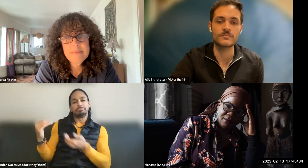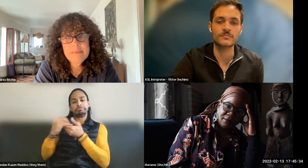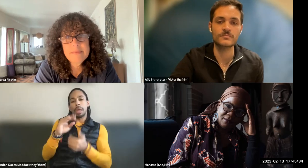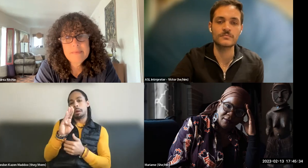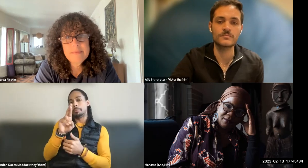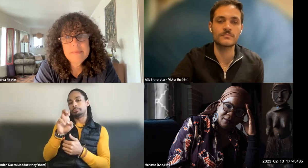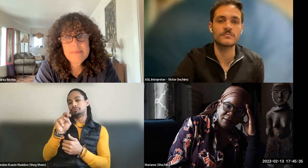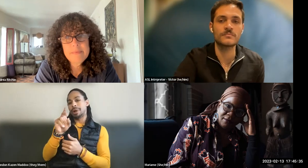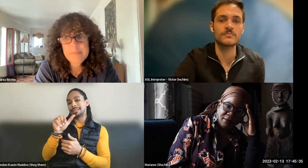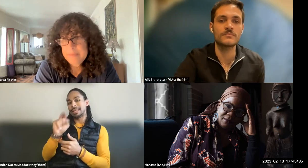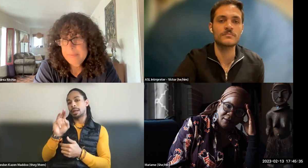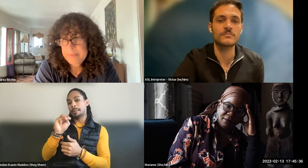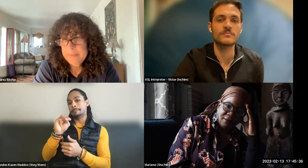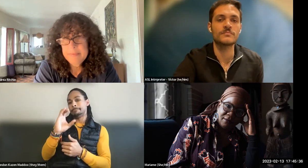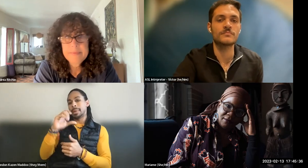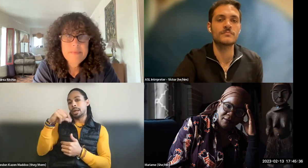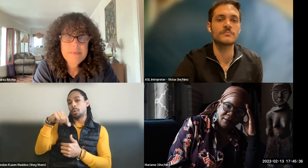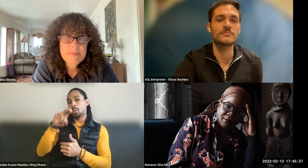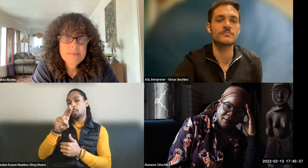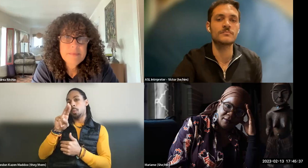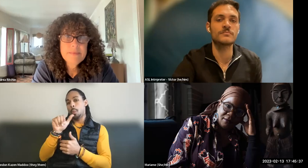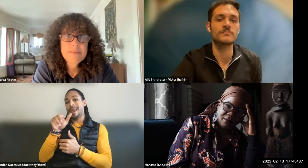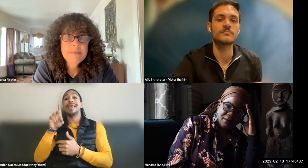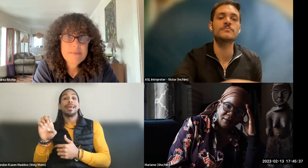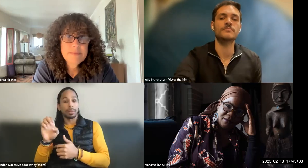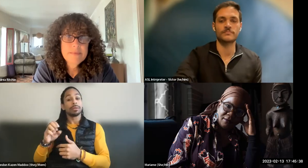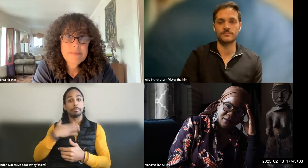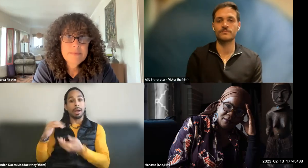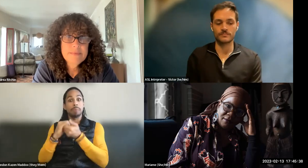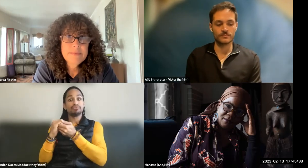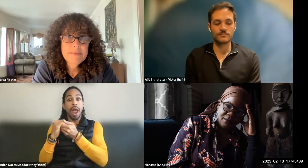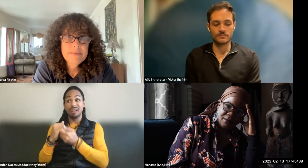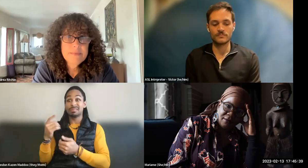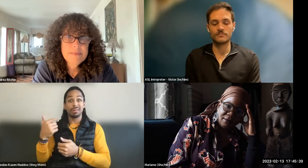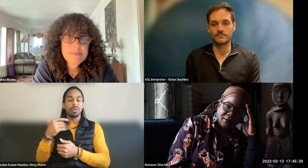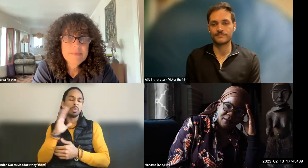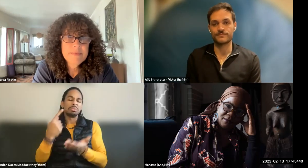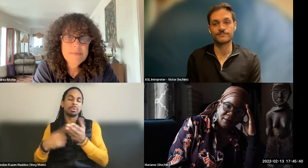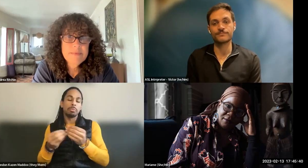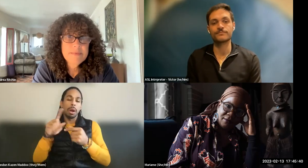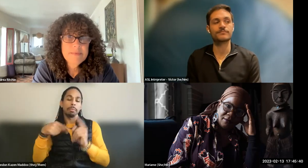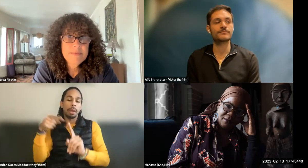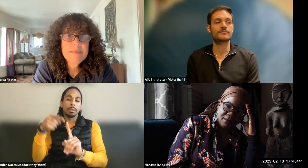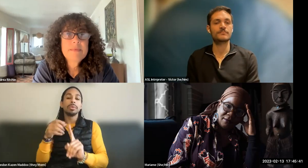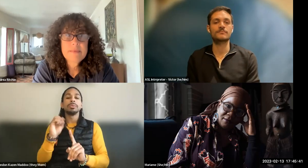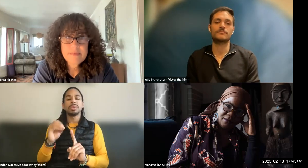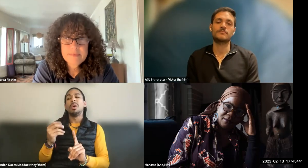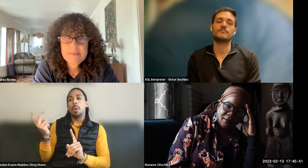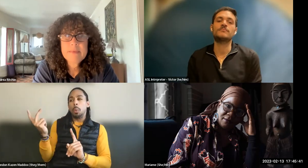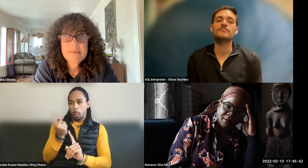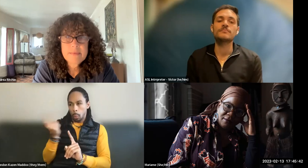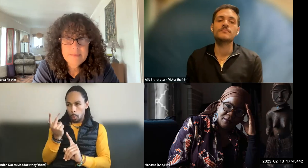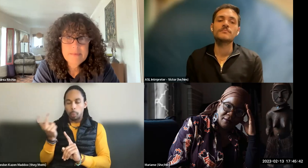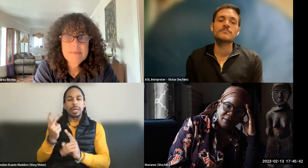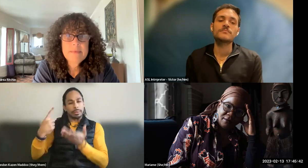in a second. And this was just our attempt to try to distill what we meant when we were talking about